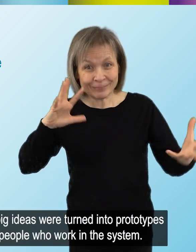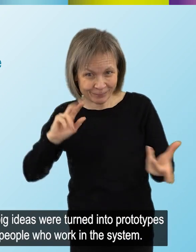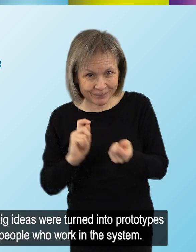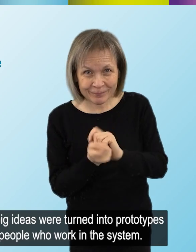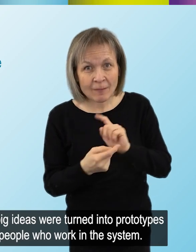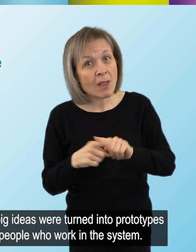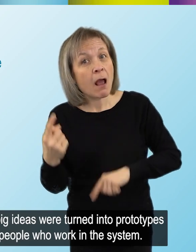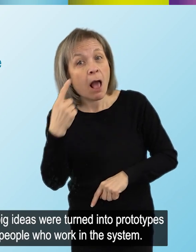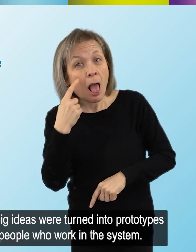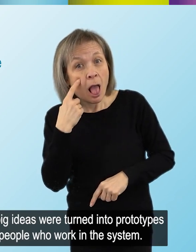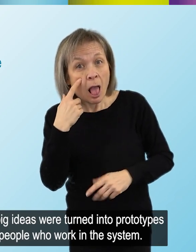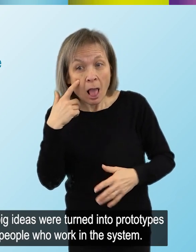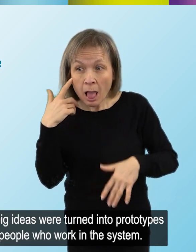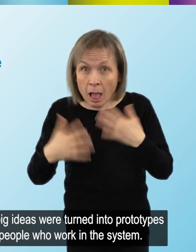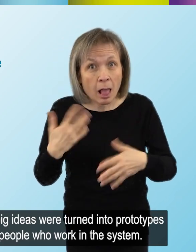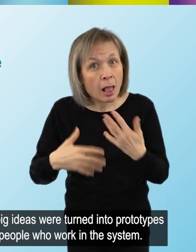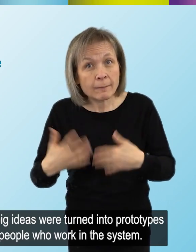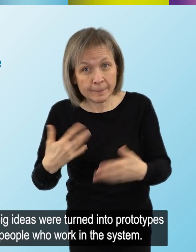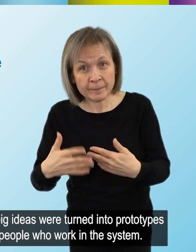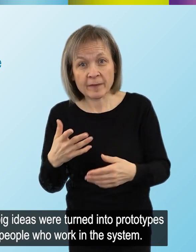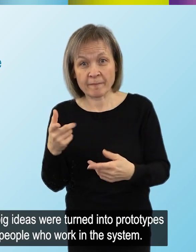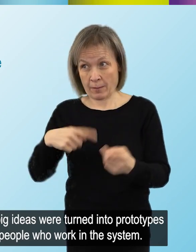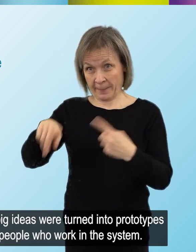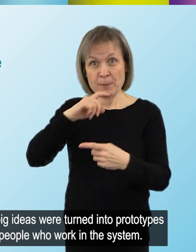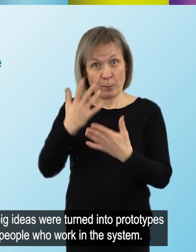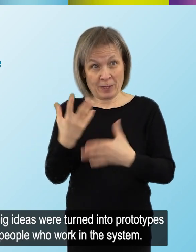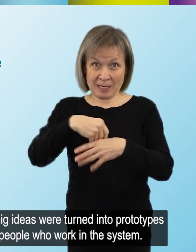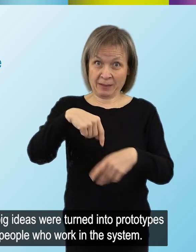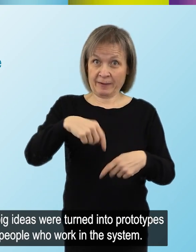These big ideas were turned into prototypes by people who work in the system.